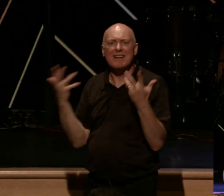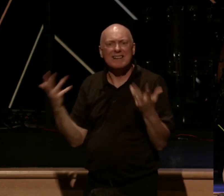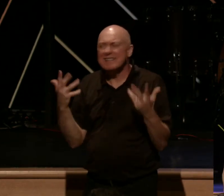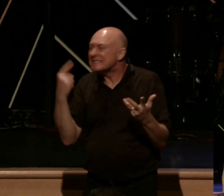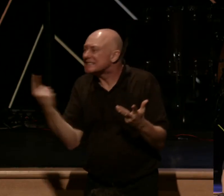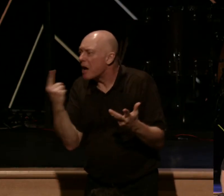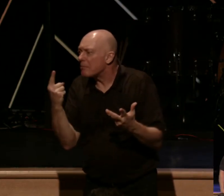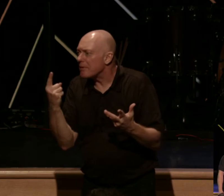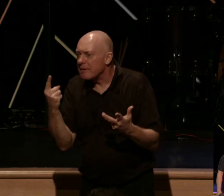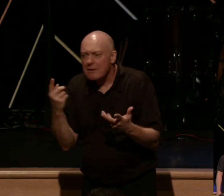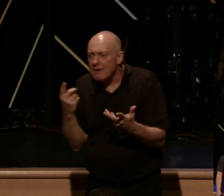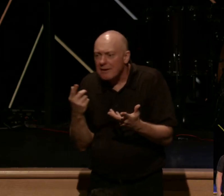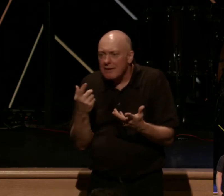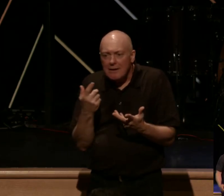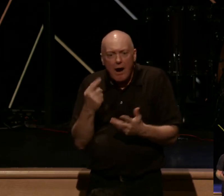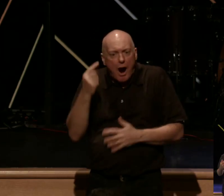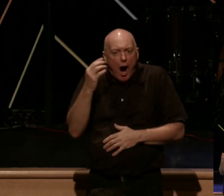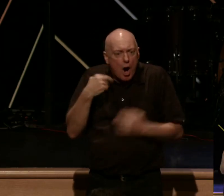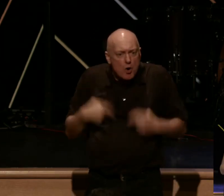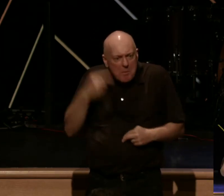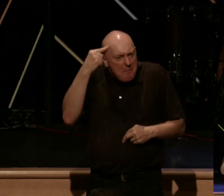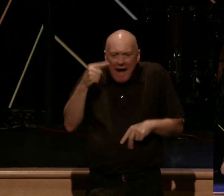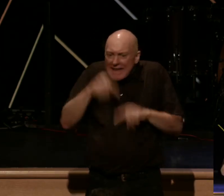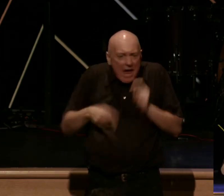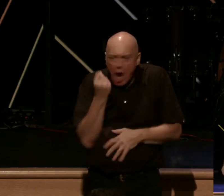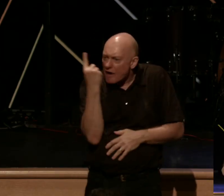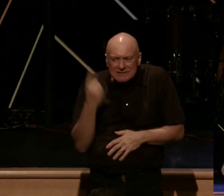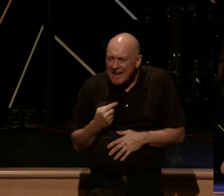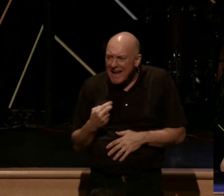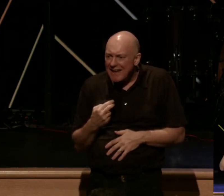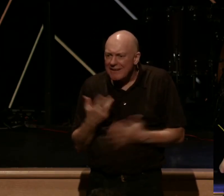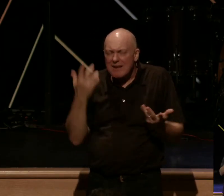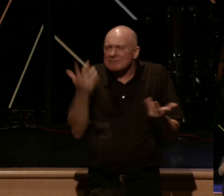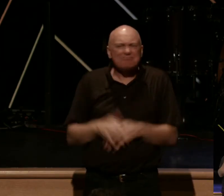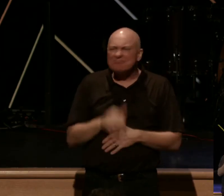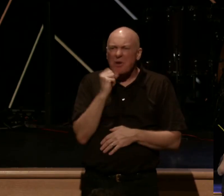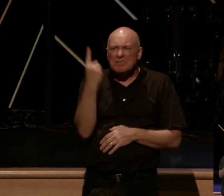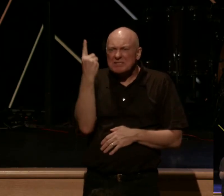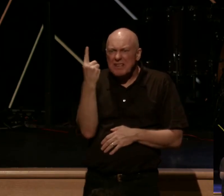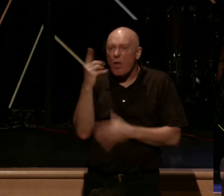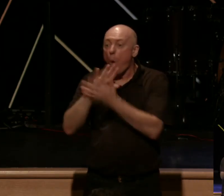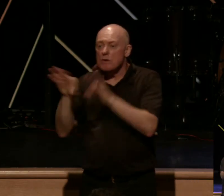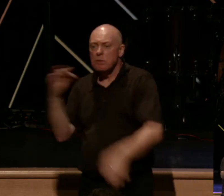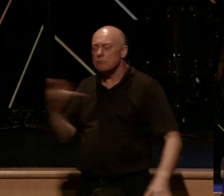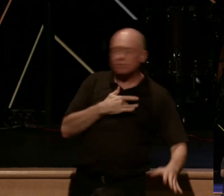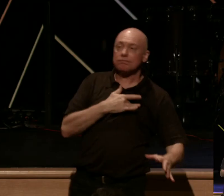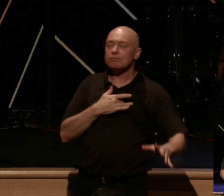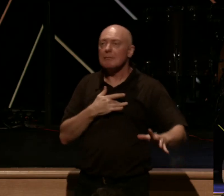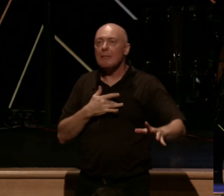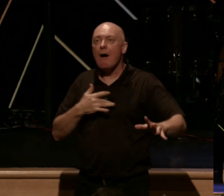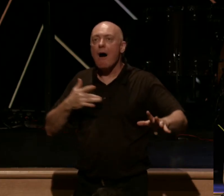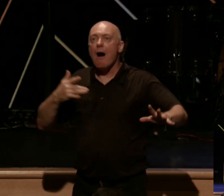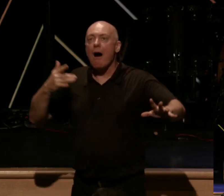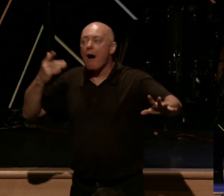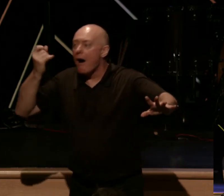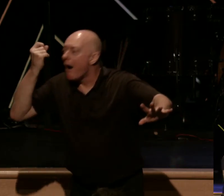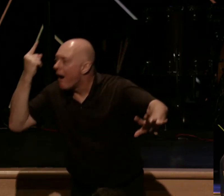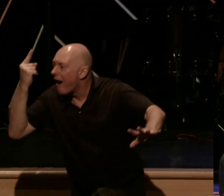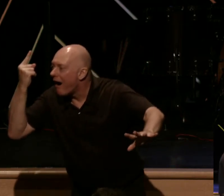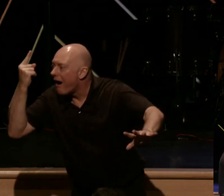surpasses knowledge. It's not something that we can understand. We must be taught supernaturally by the Holy Spirit which leads then to